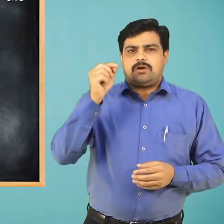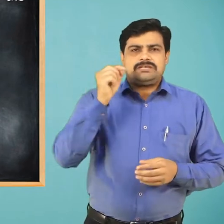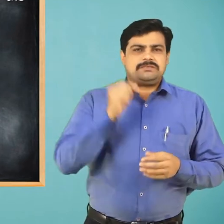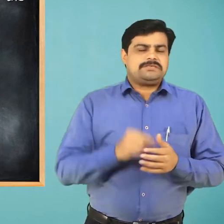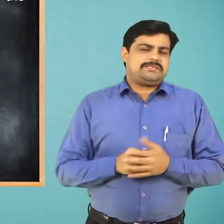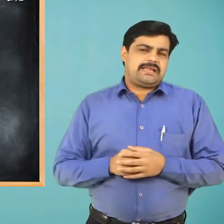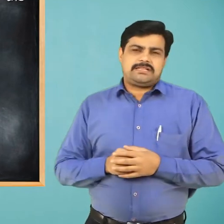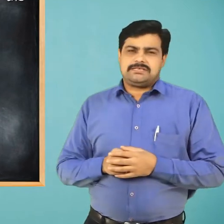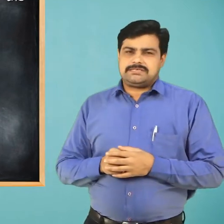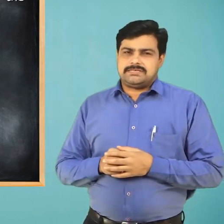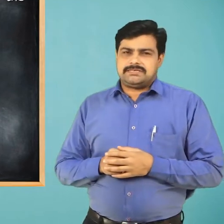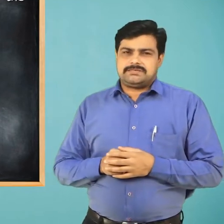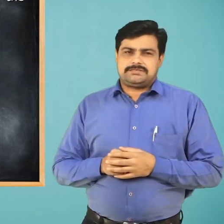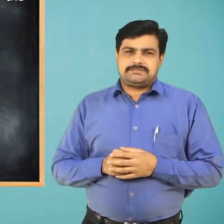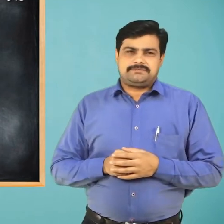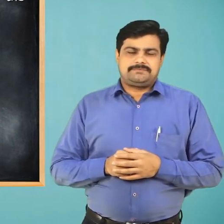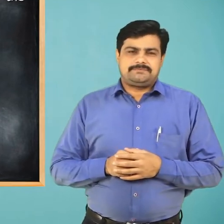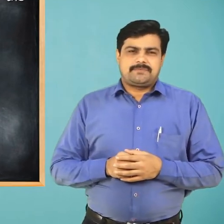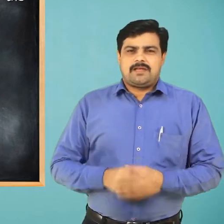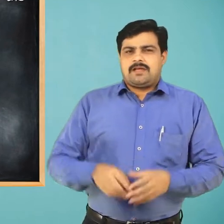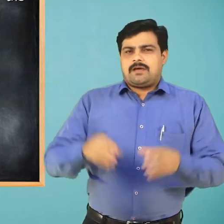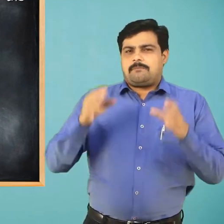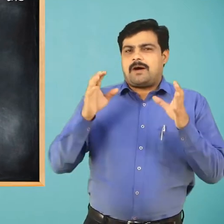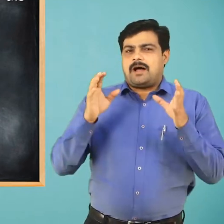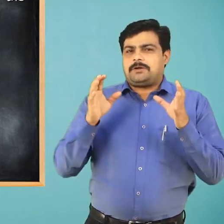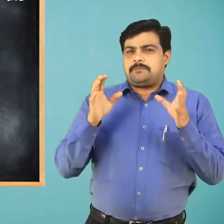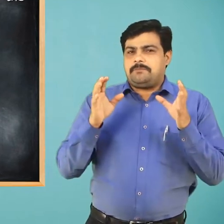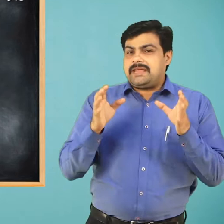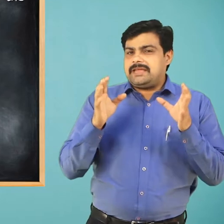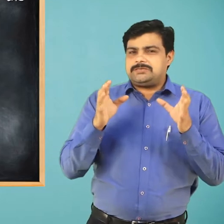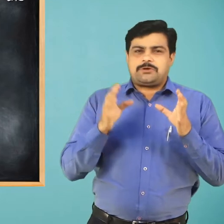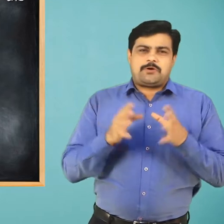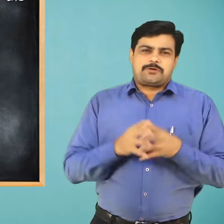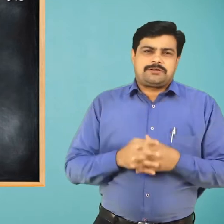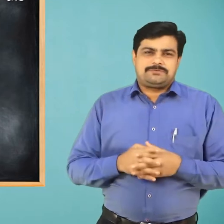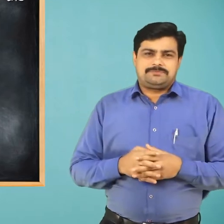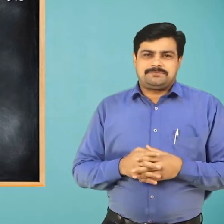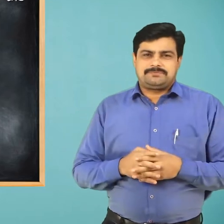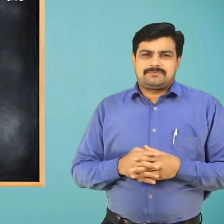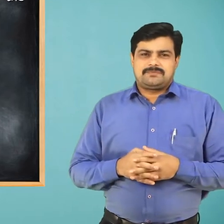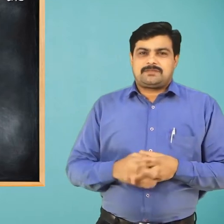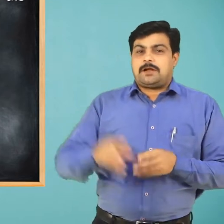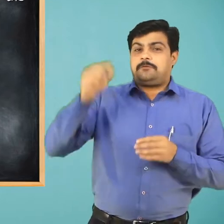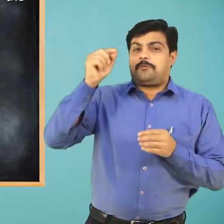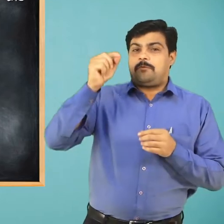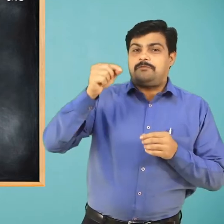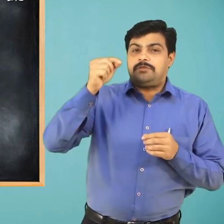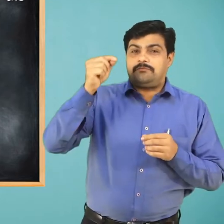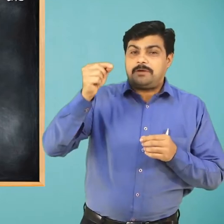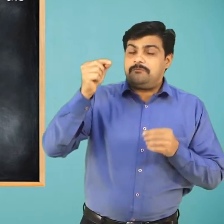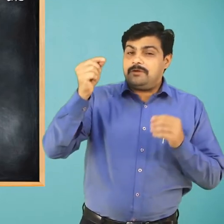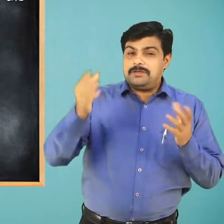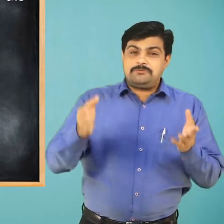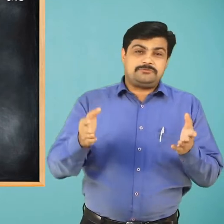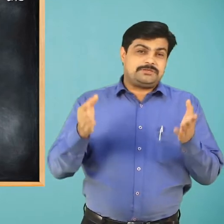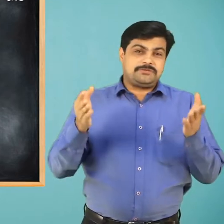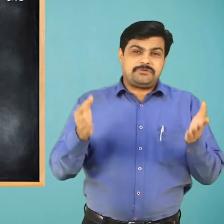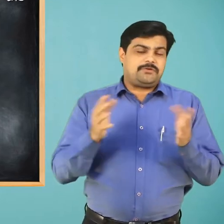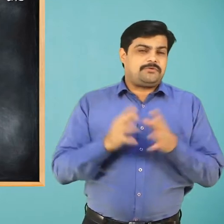is the mistake in this sentence? Part B is wrong. Third form of the verb will be used,